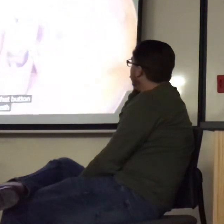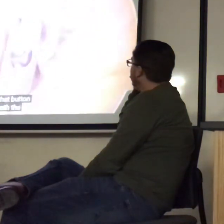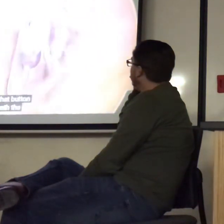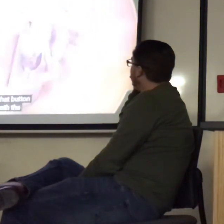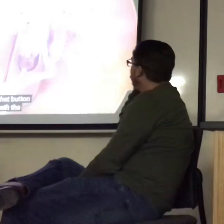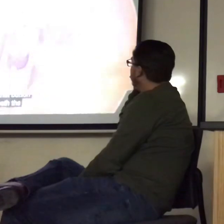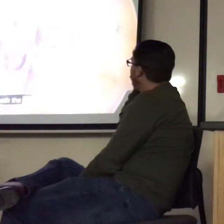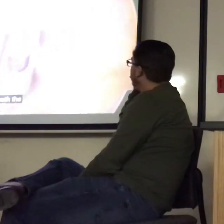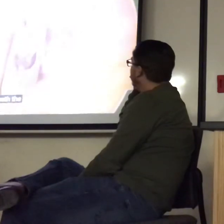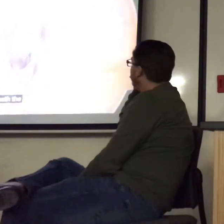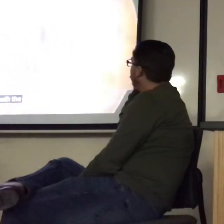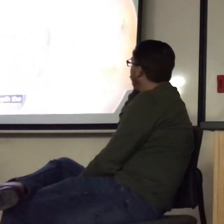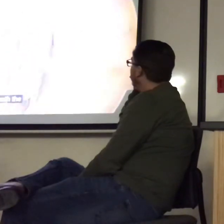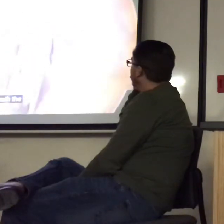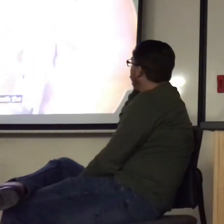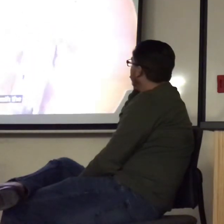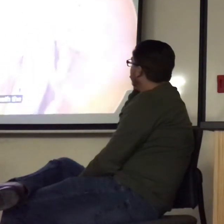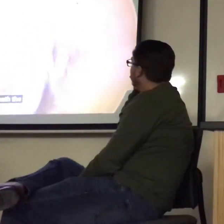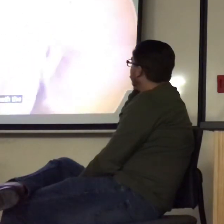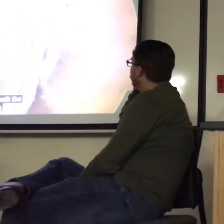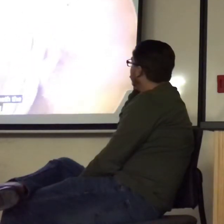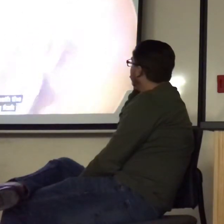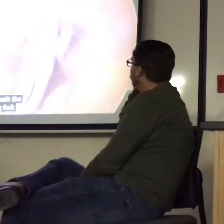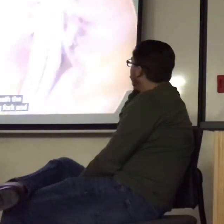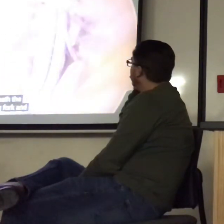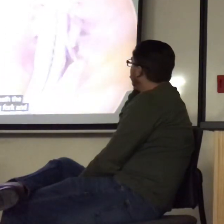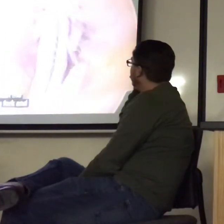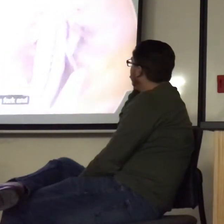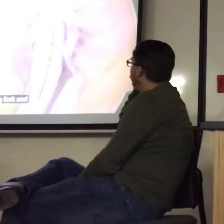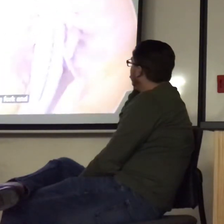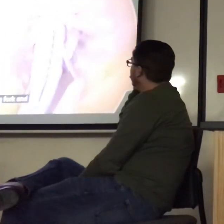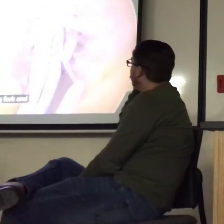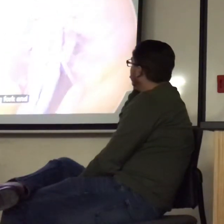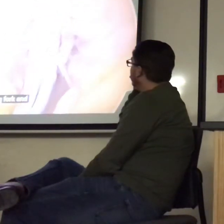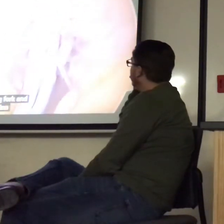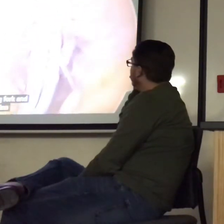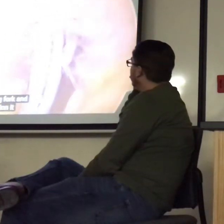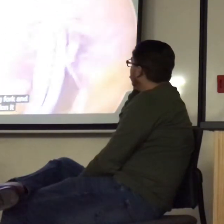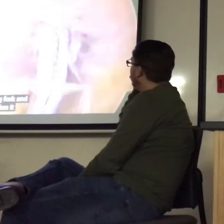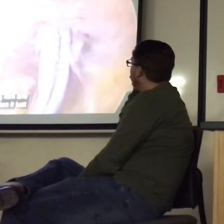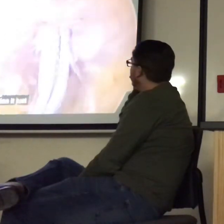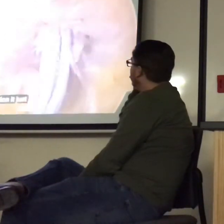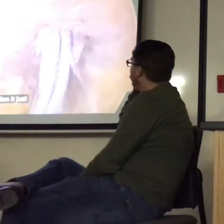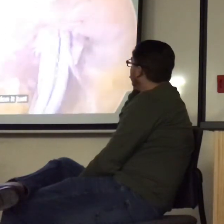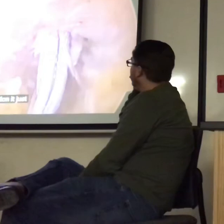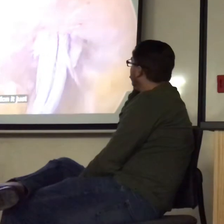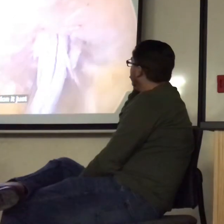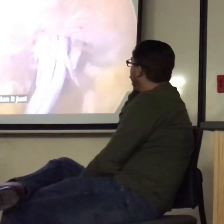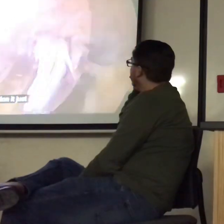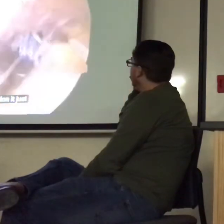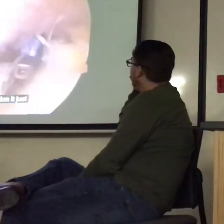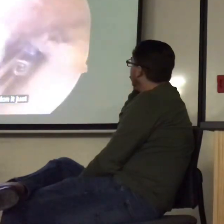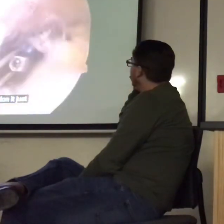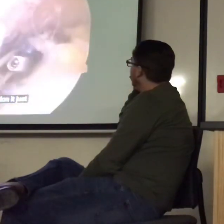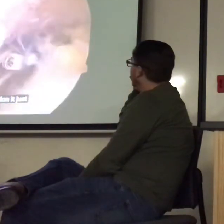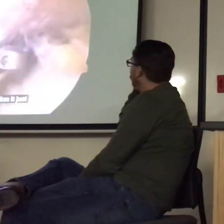place underneath the coracoid. I'm using a tuning fork and other devices to help position it just the way I want